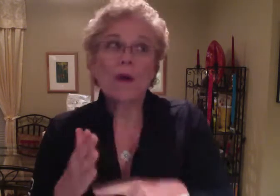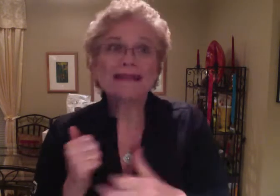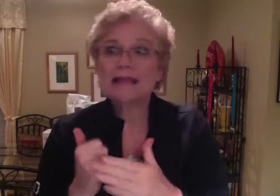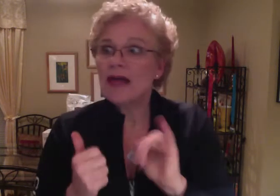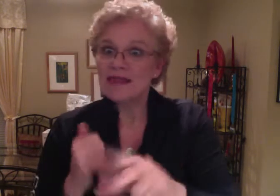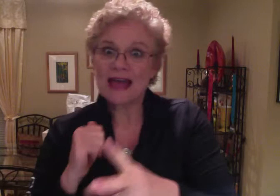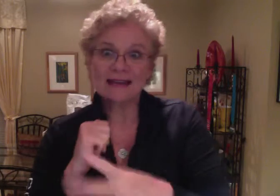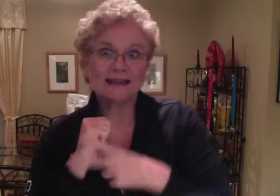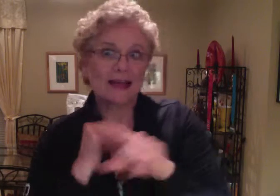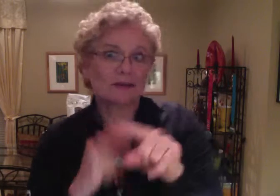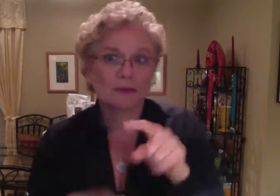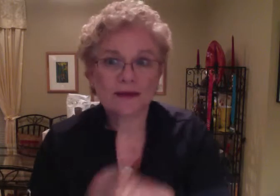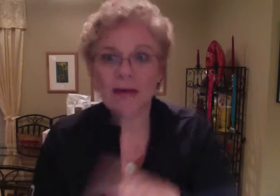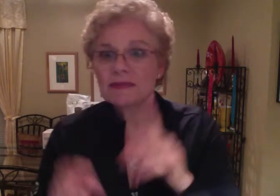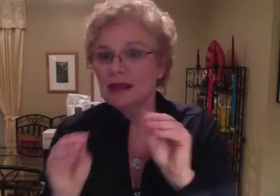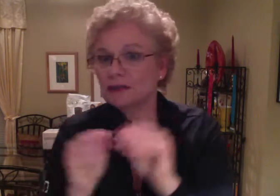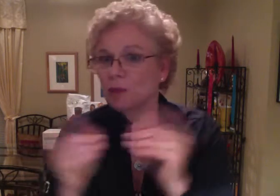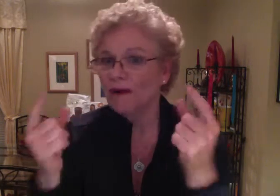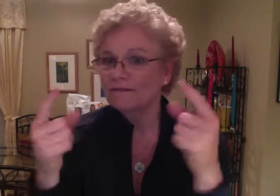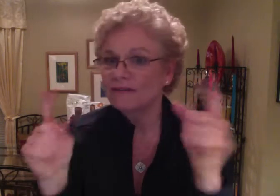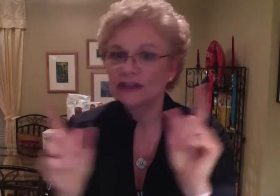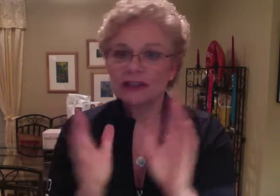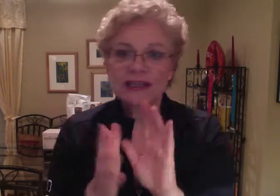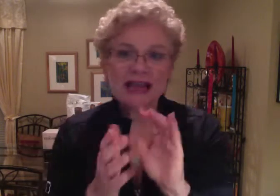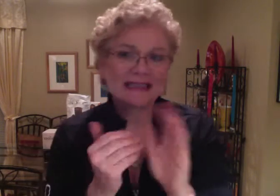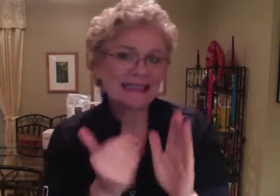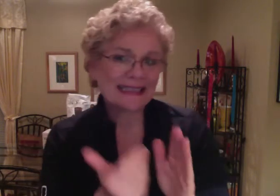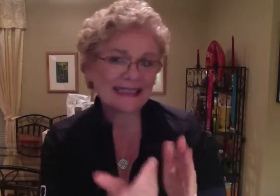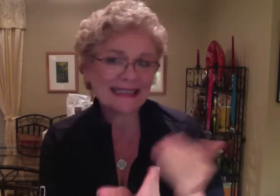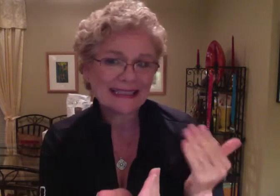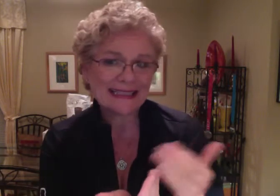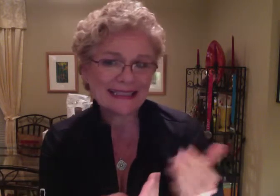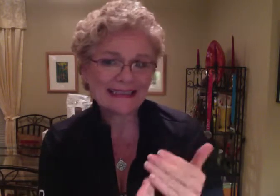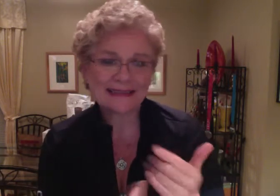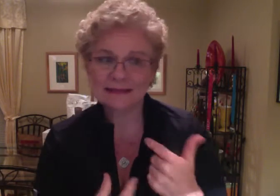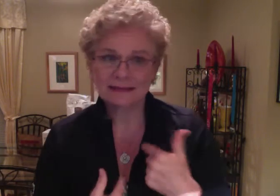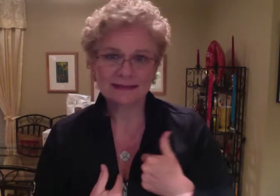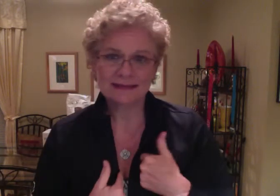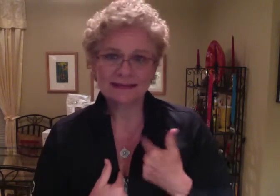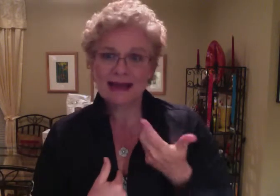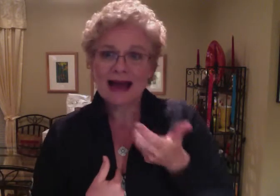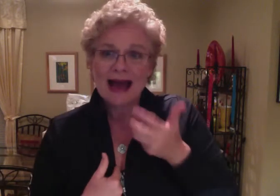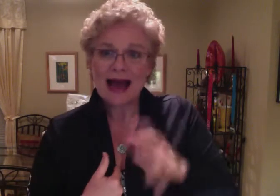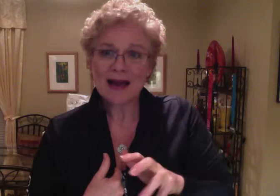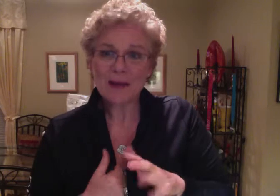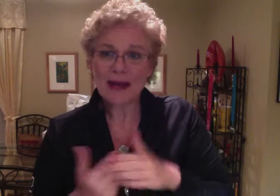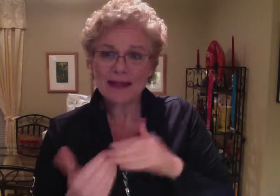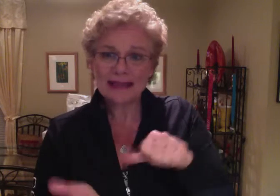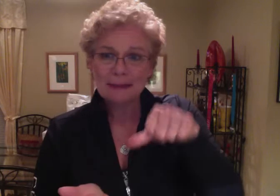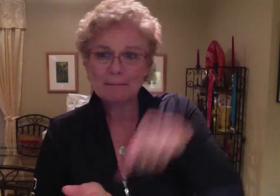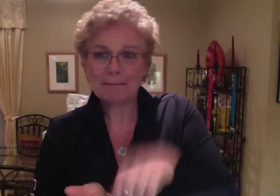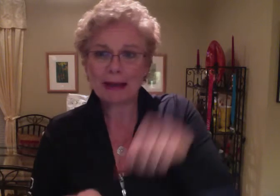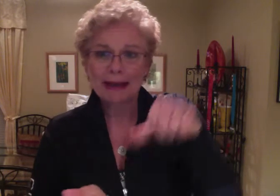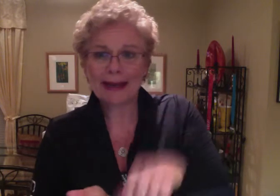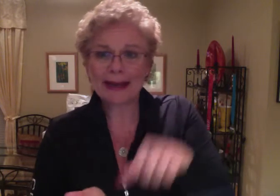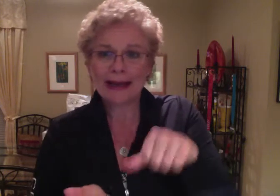is more efficient. This is easy. Well, I don't want the easy button, because the easy button gets me 65 pounds overweight again,